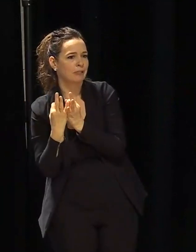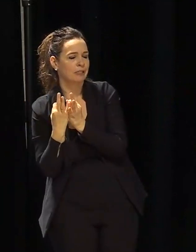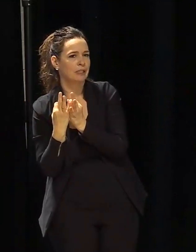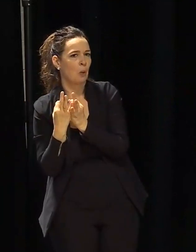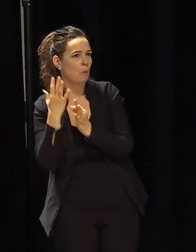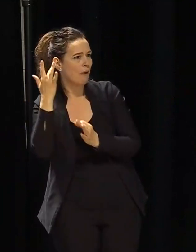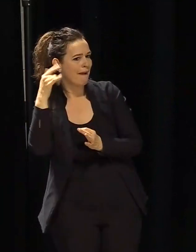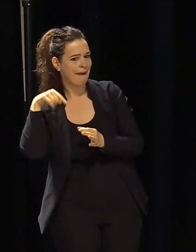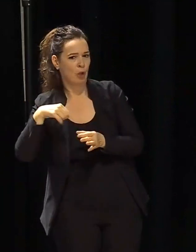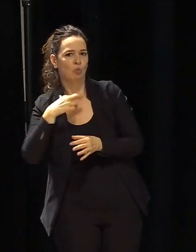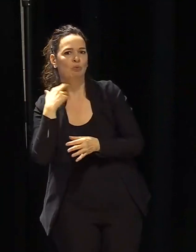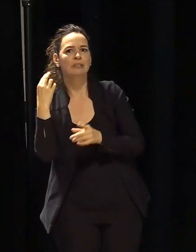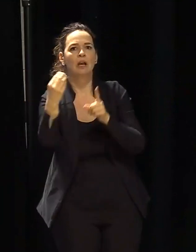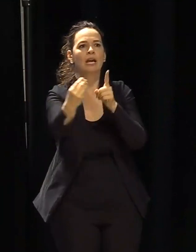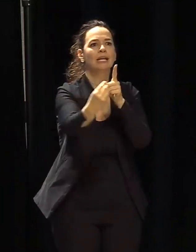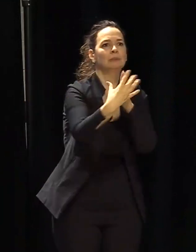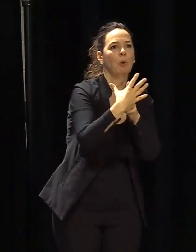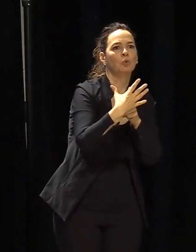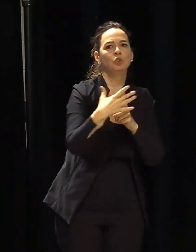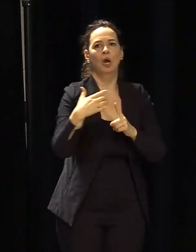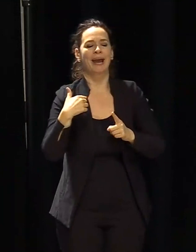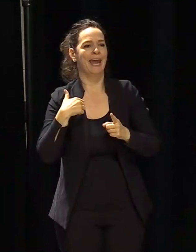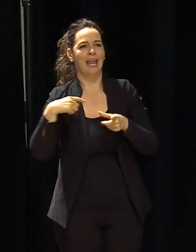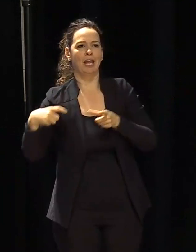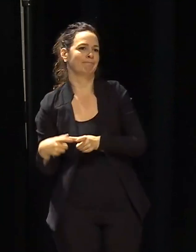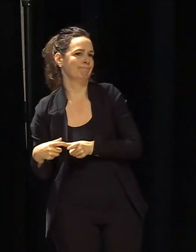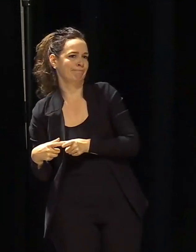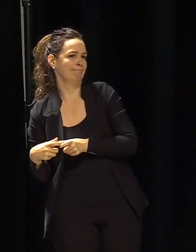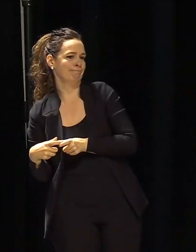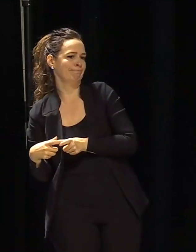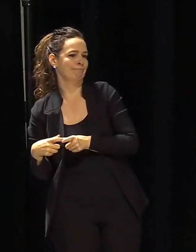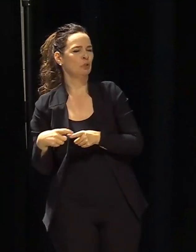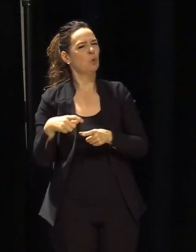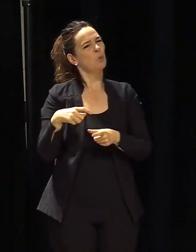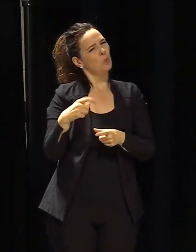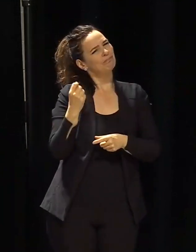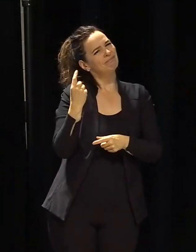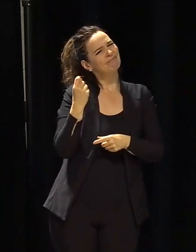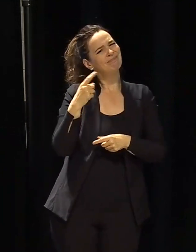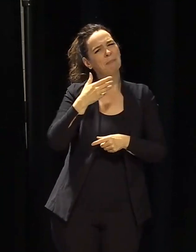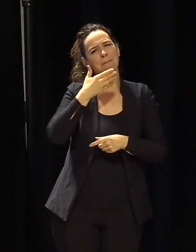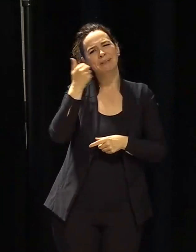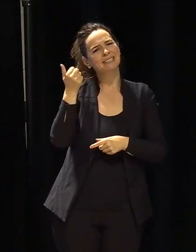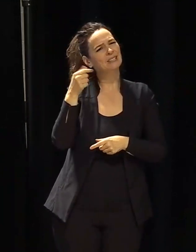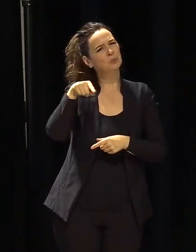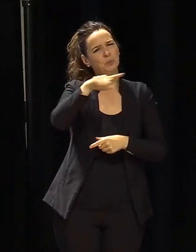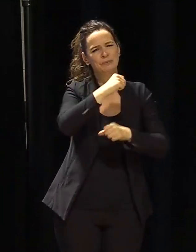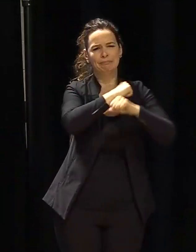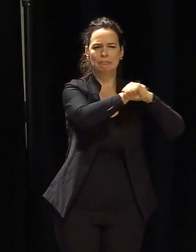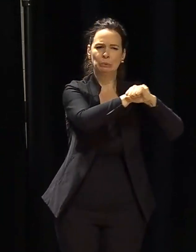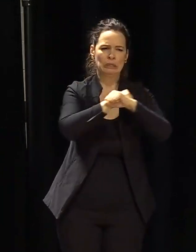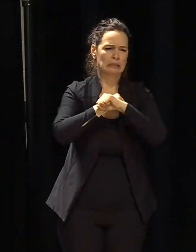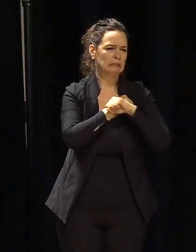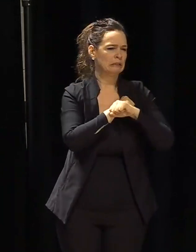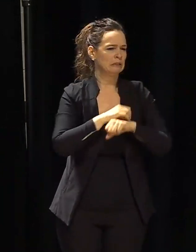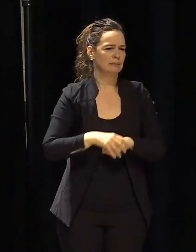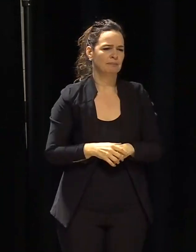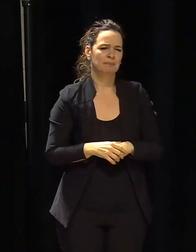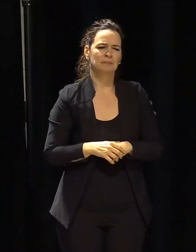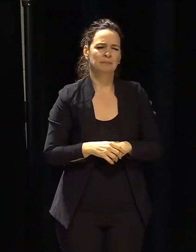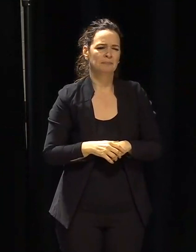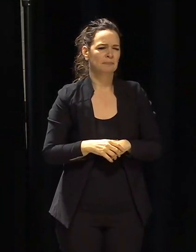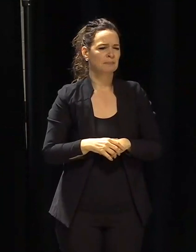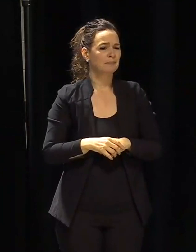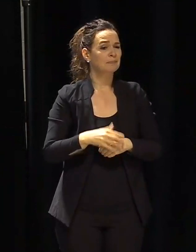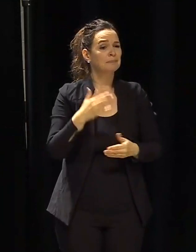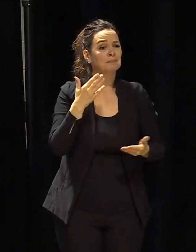to do, is you can control that. You can control how many times you're going out. Maybe you go out one day and run your errands. You don't go out 3 or 4 different